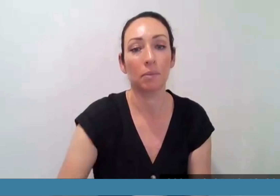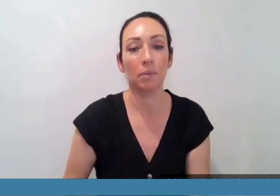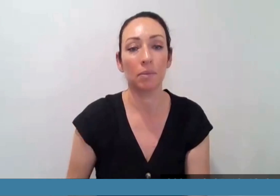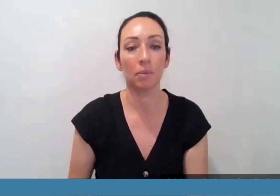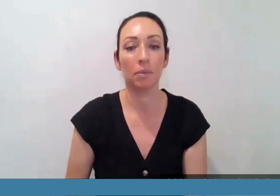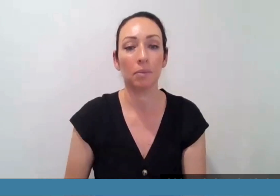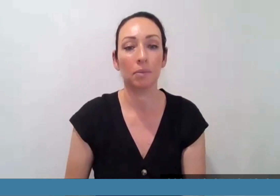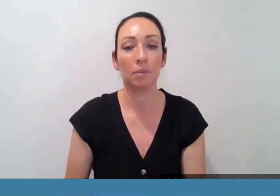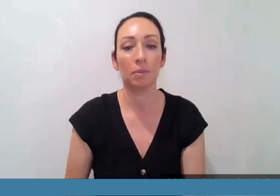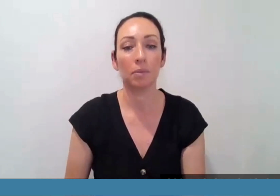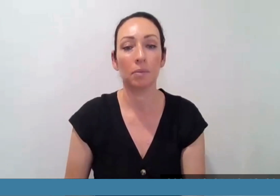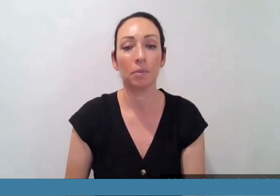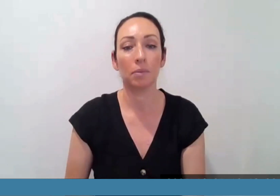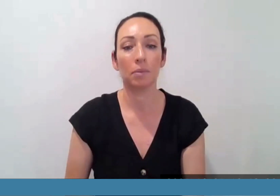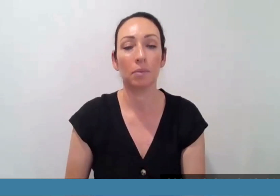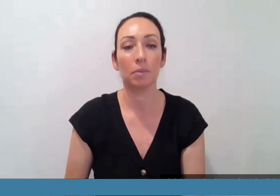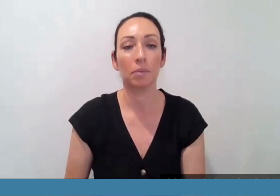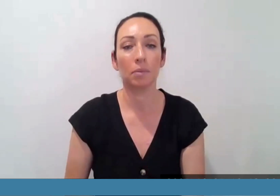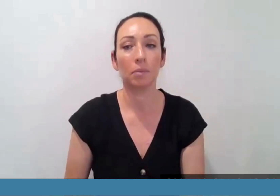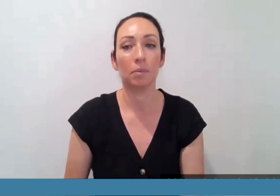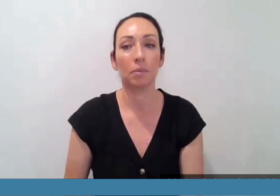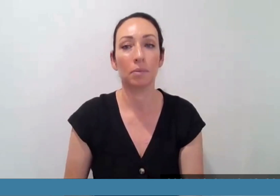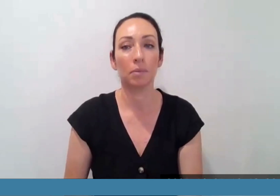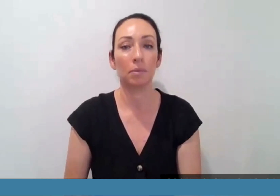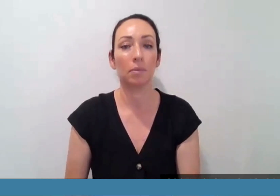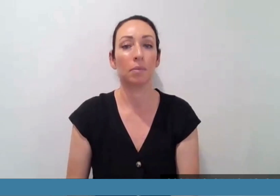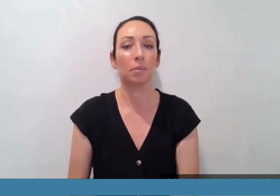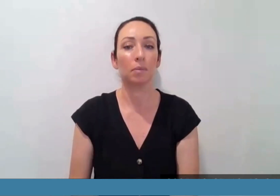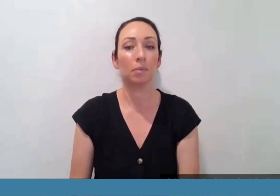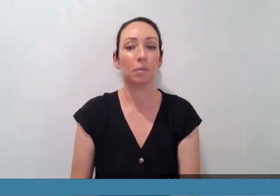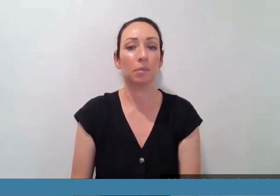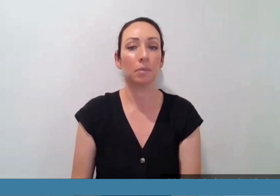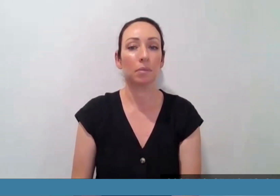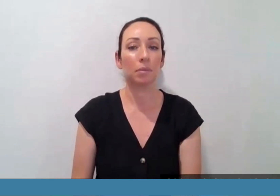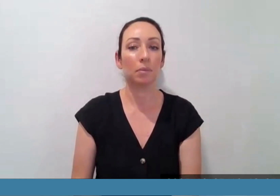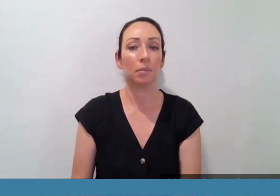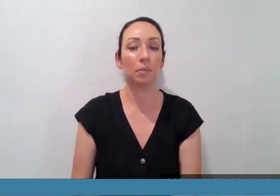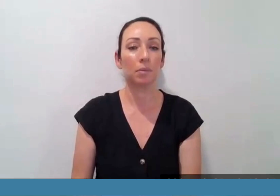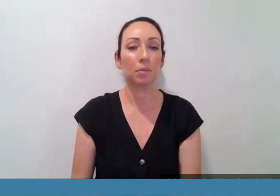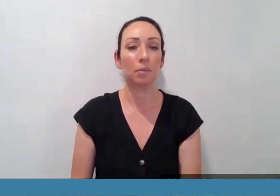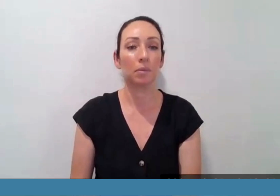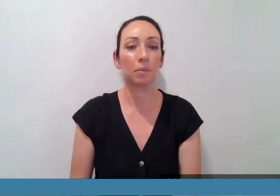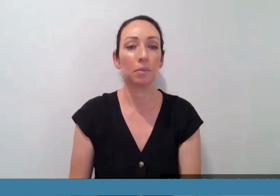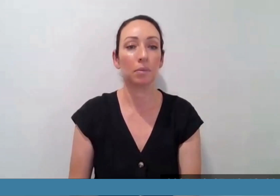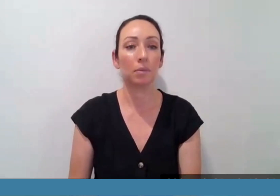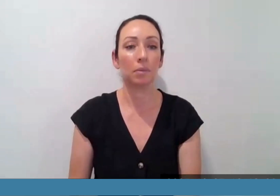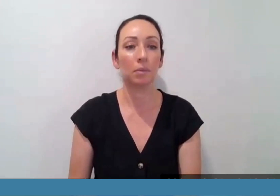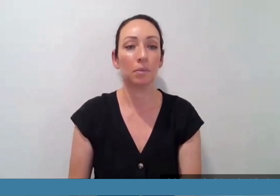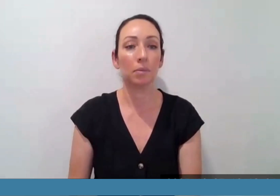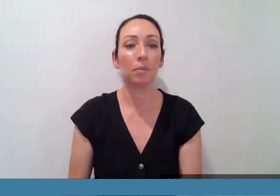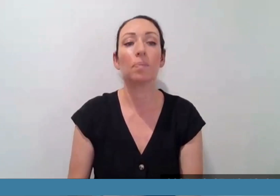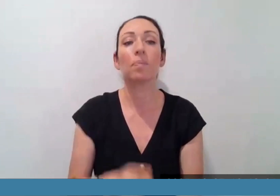that's will include participants such as autistic young people or young people with intellectual